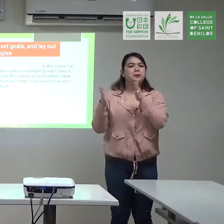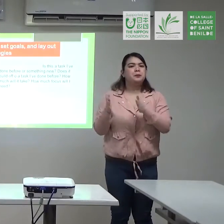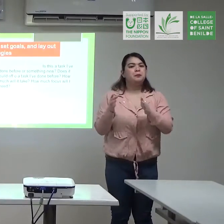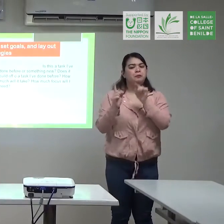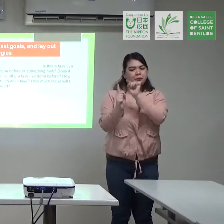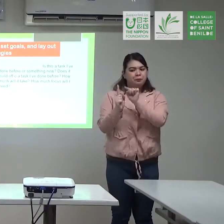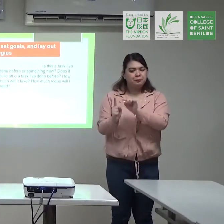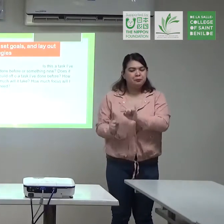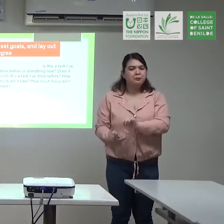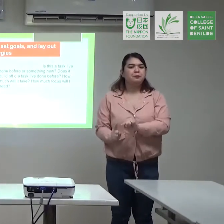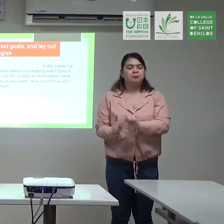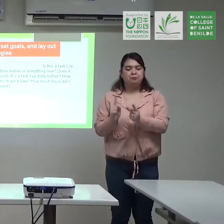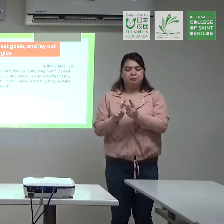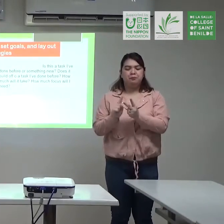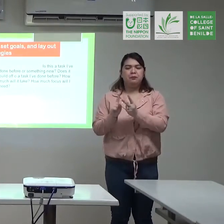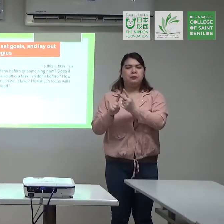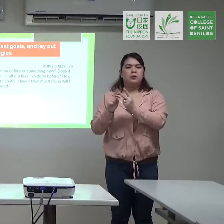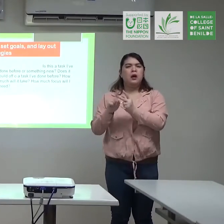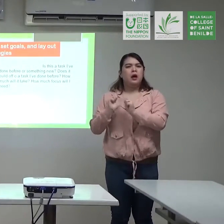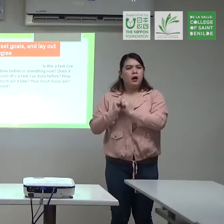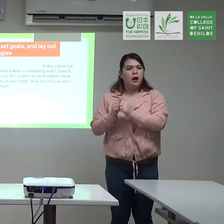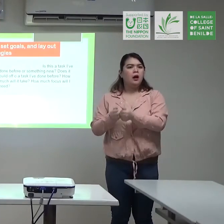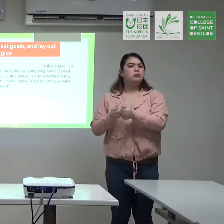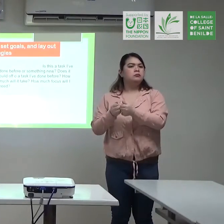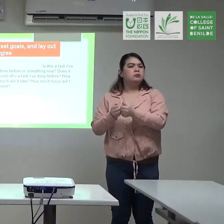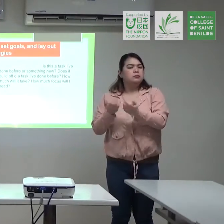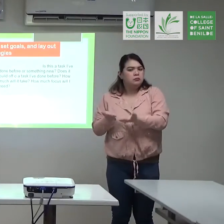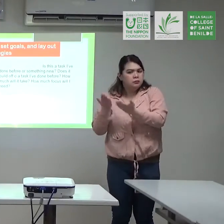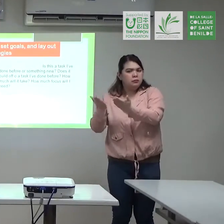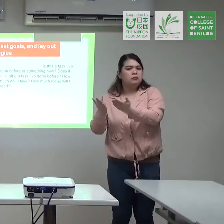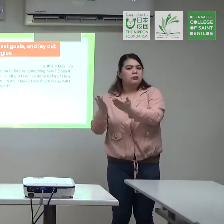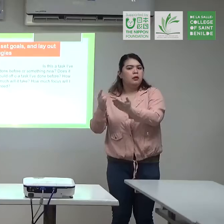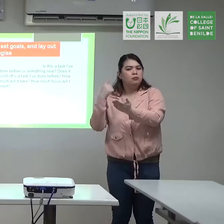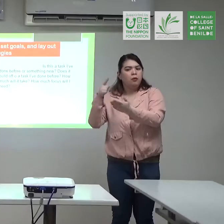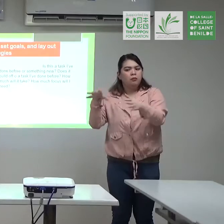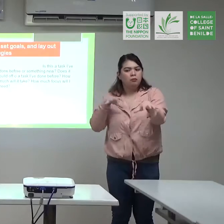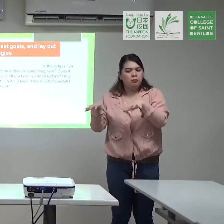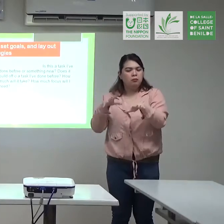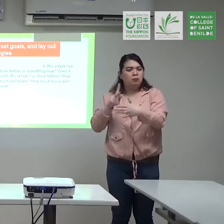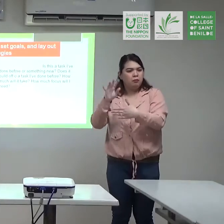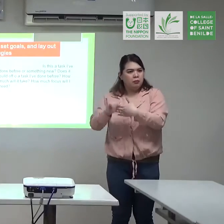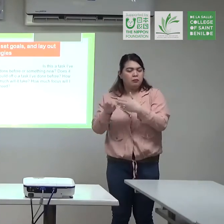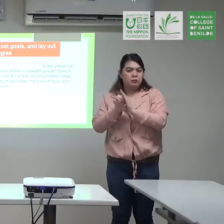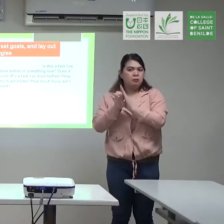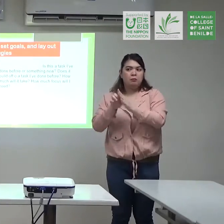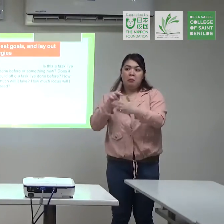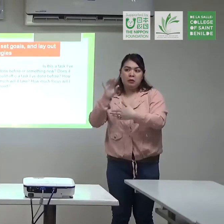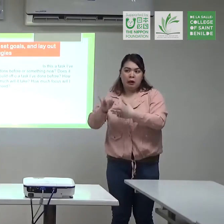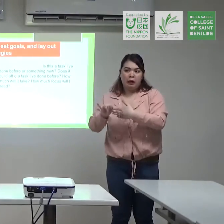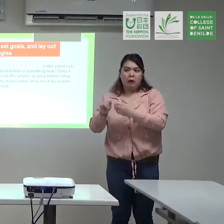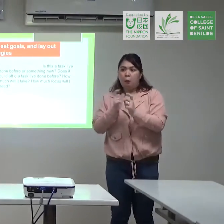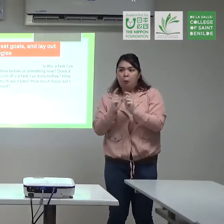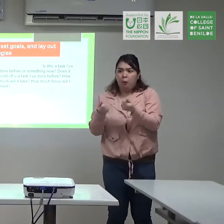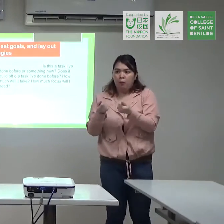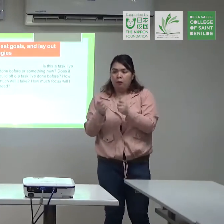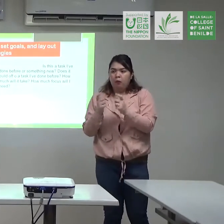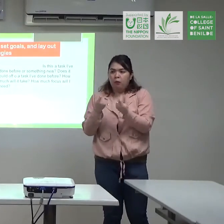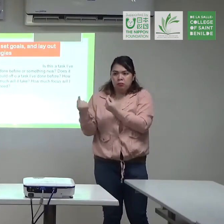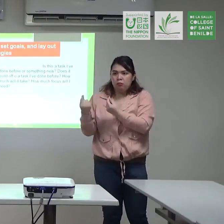goals. And lay out how will I go about my project? If it's a project, what will I